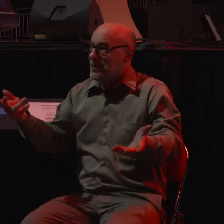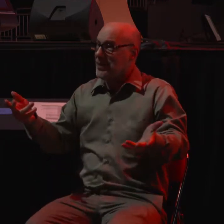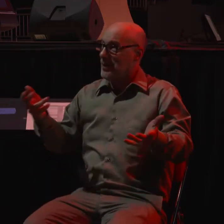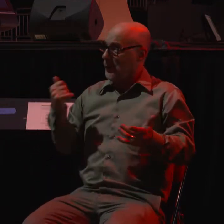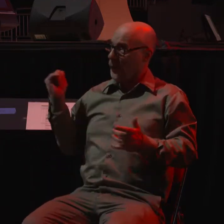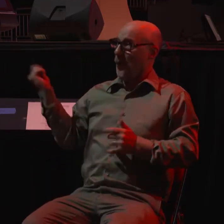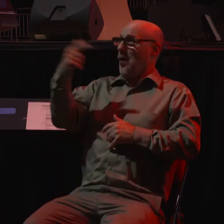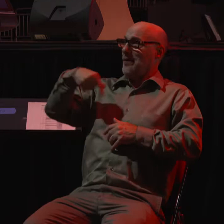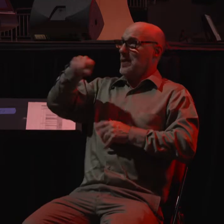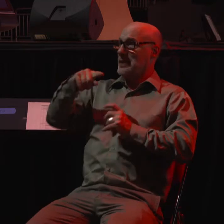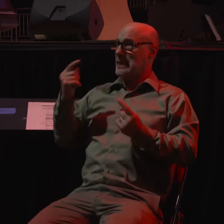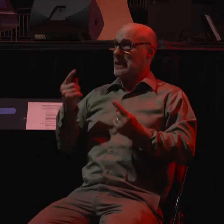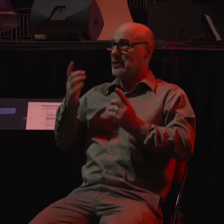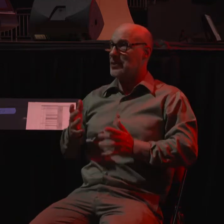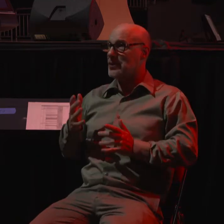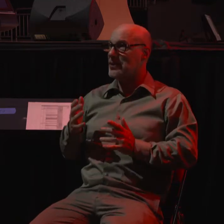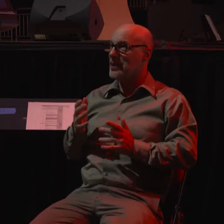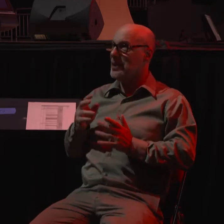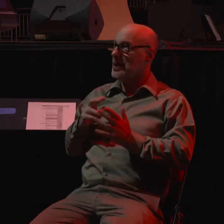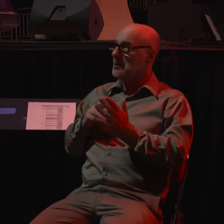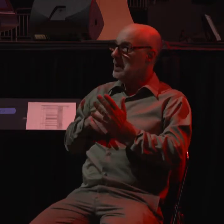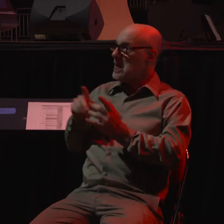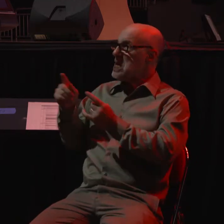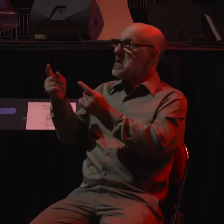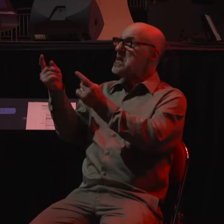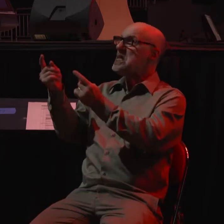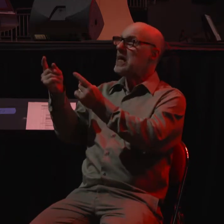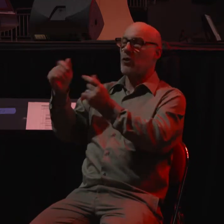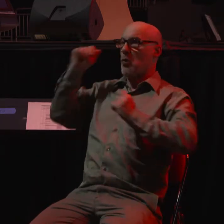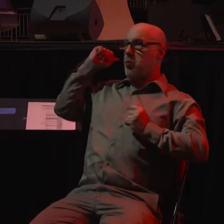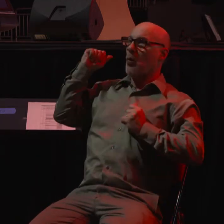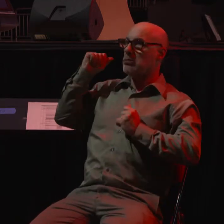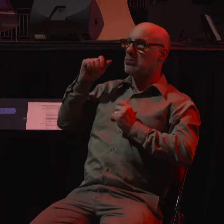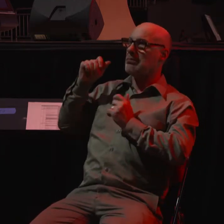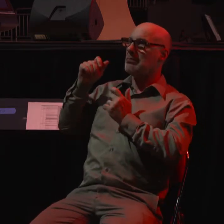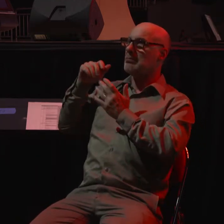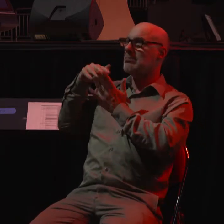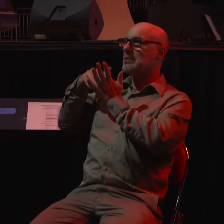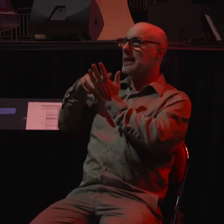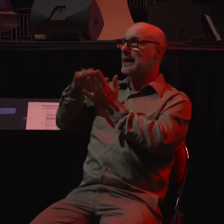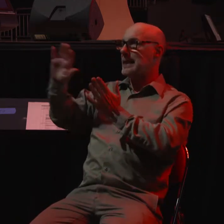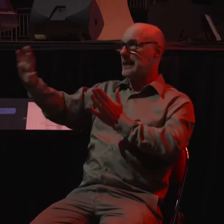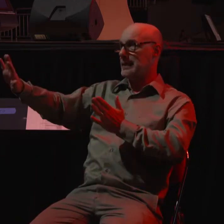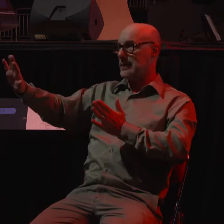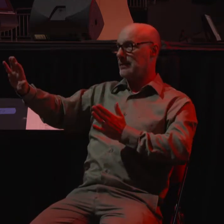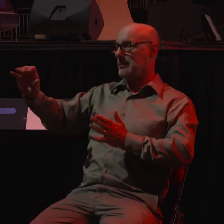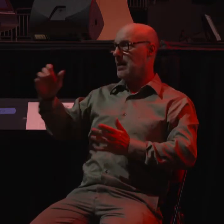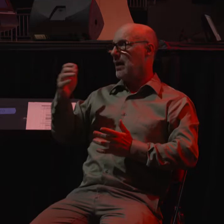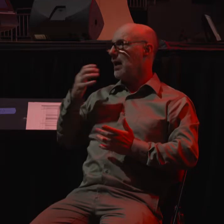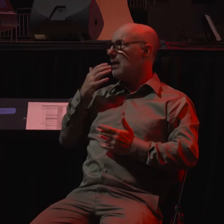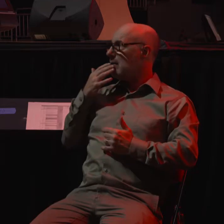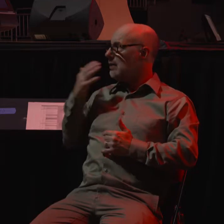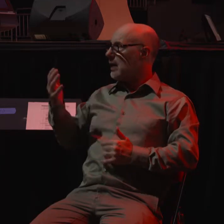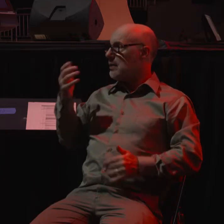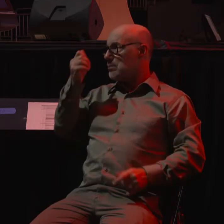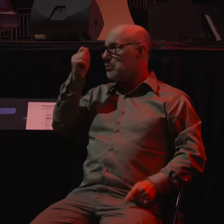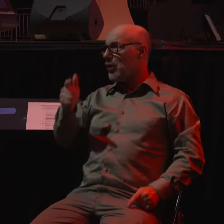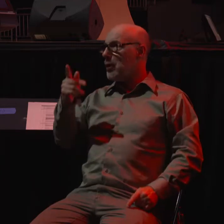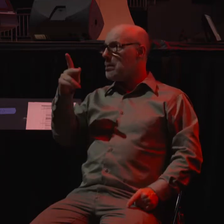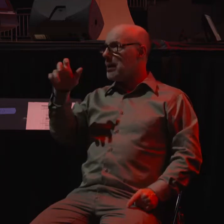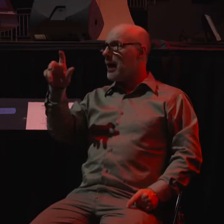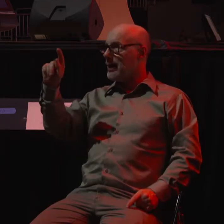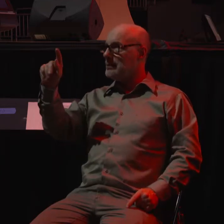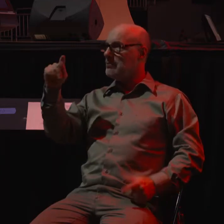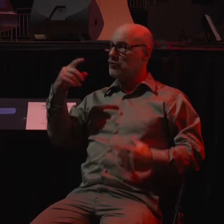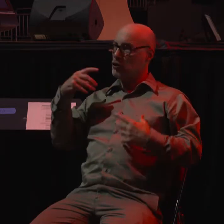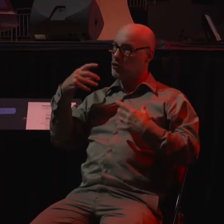So I think those things are, I appreciate Brother Platt just being courageous in his preaching. Those things are